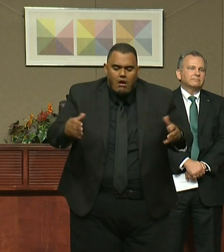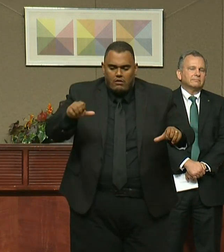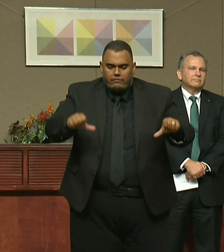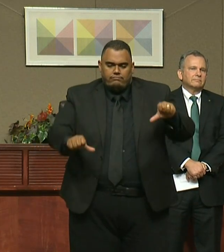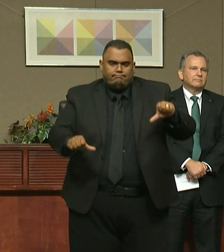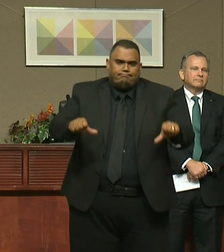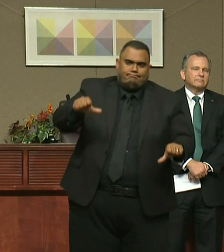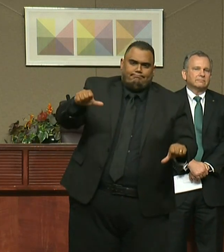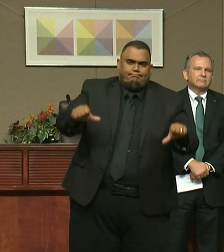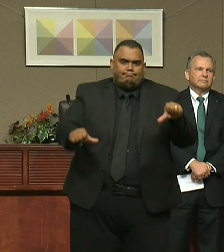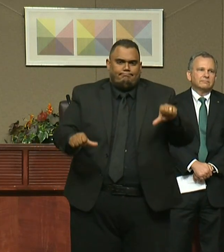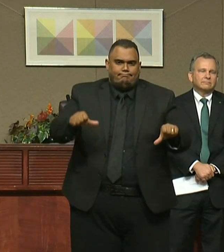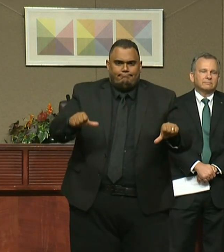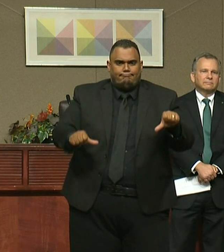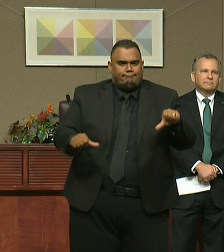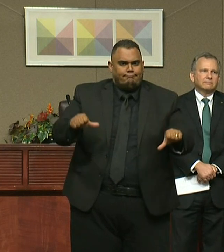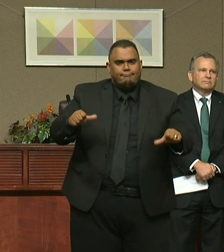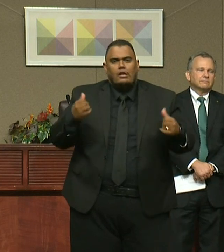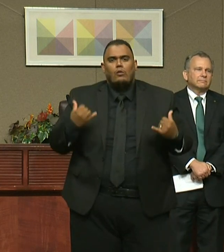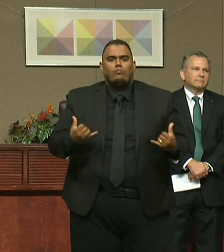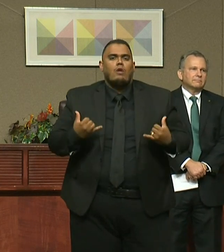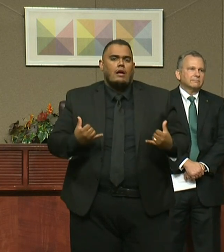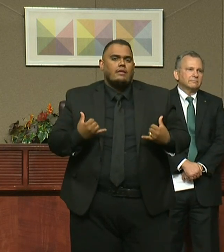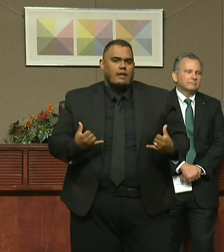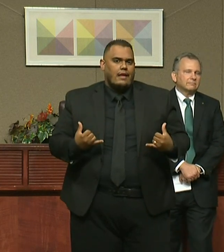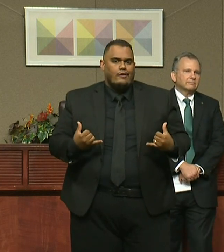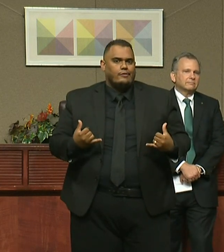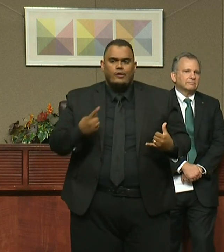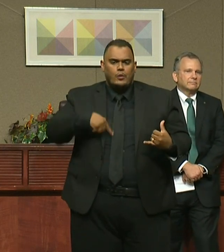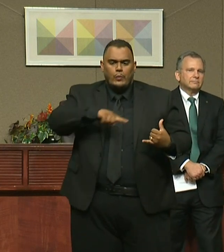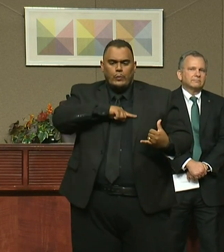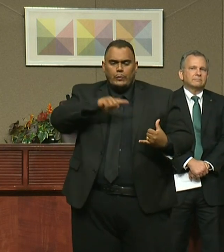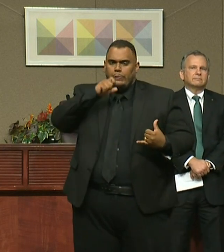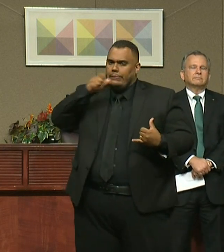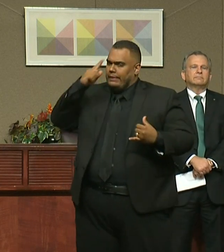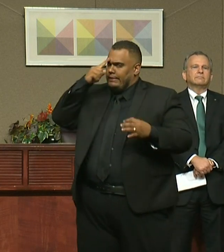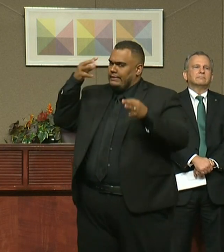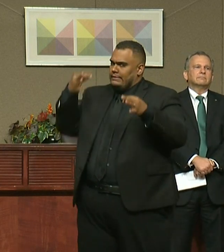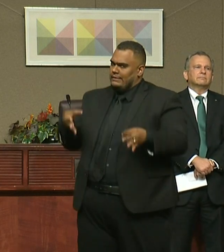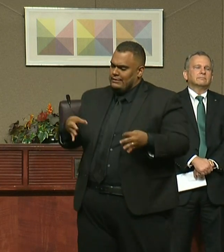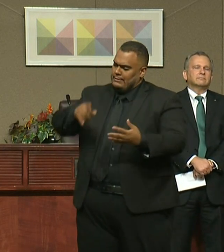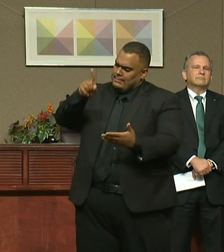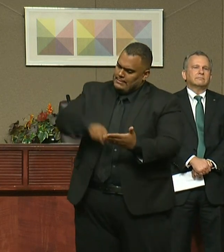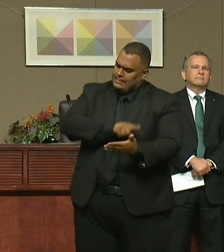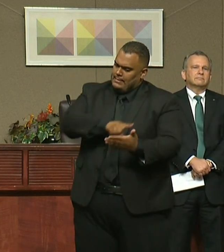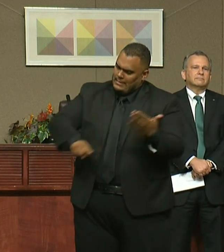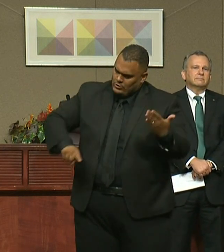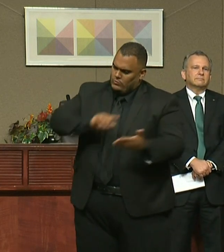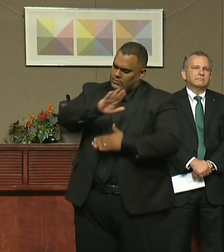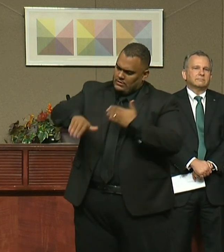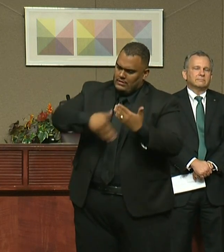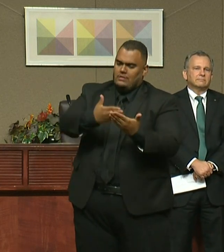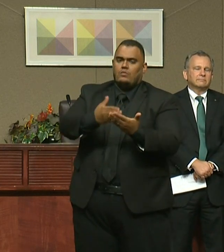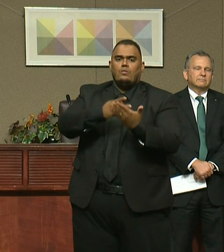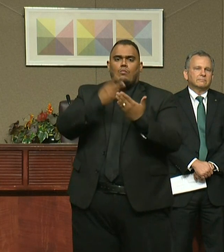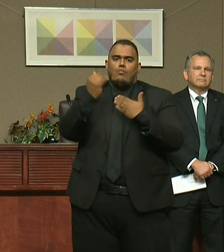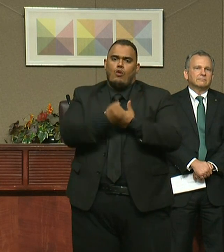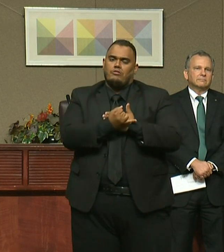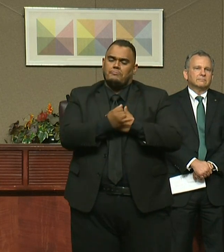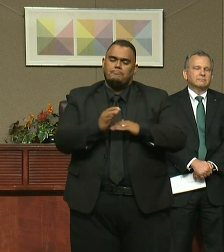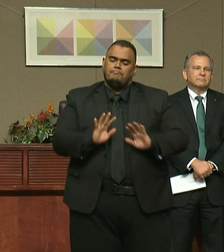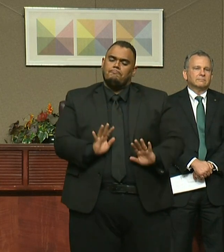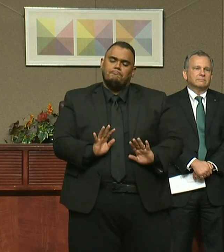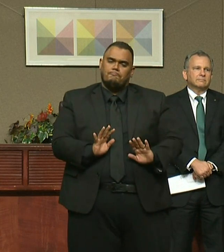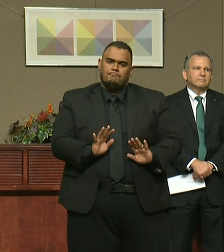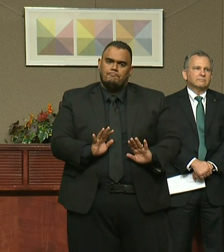no decision to cancel the entire project. What we have are plans where we